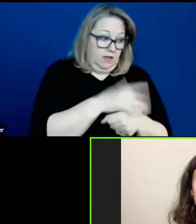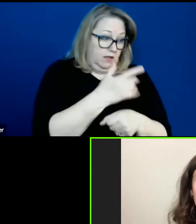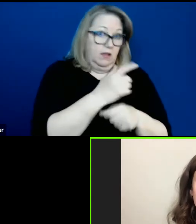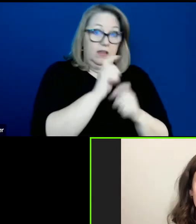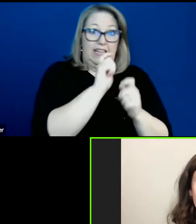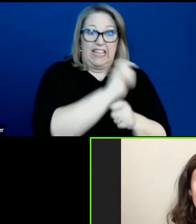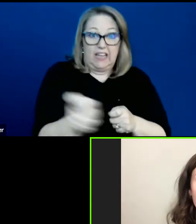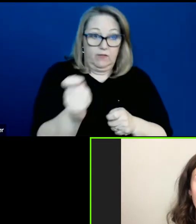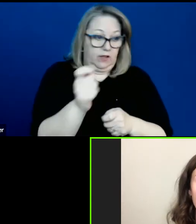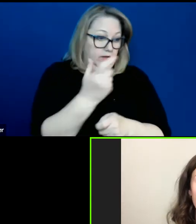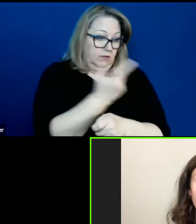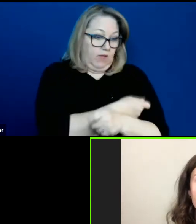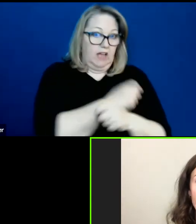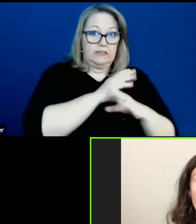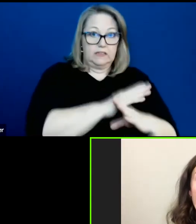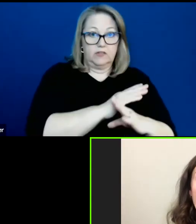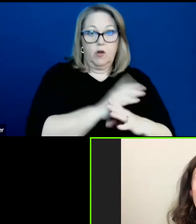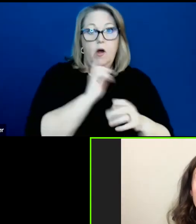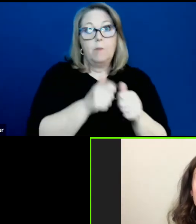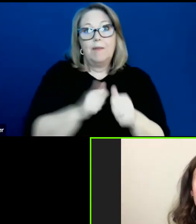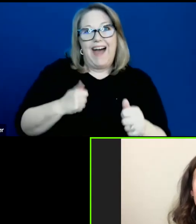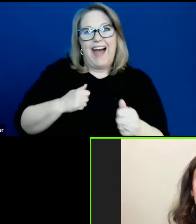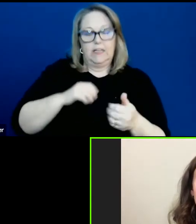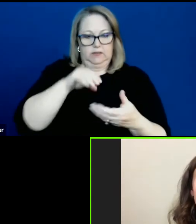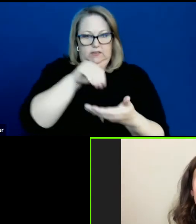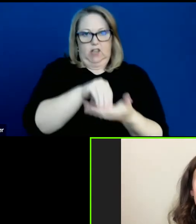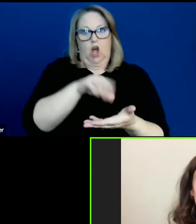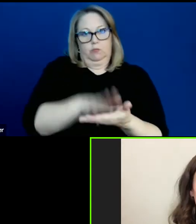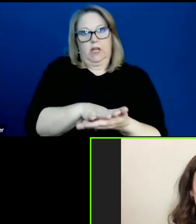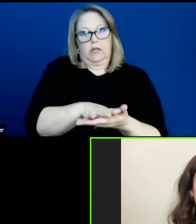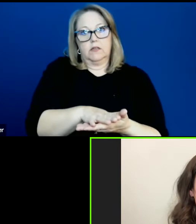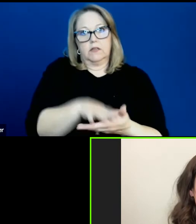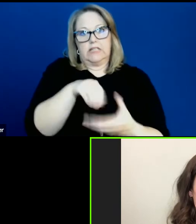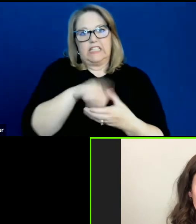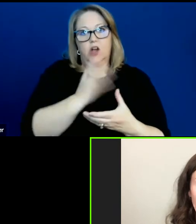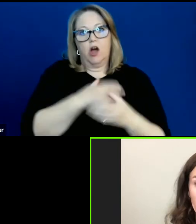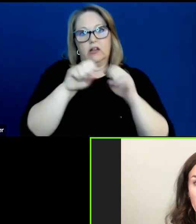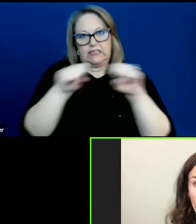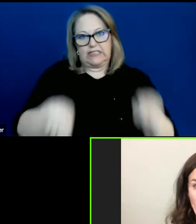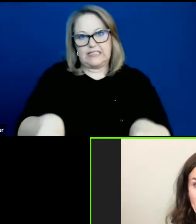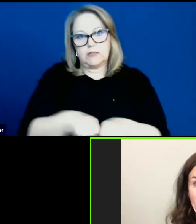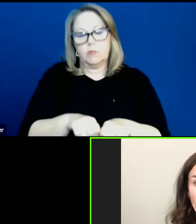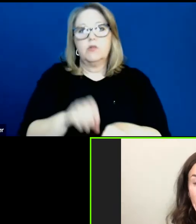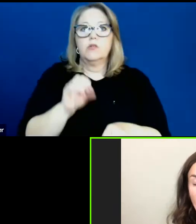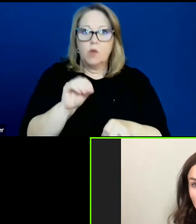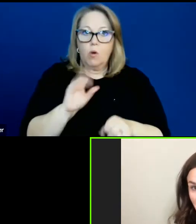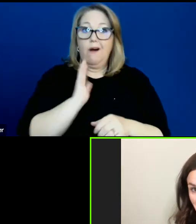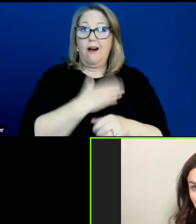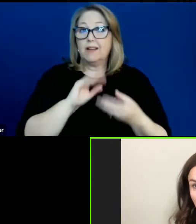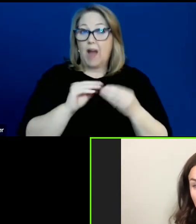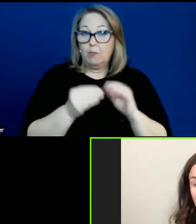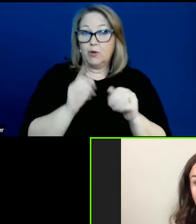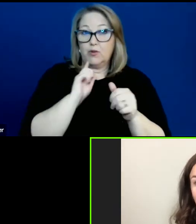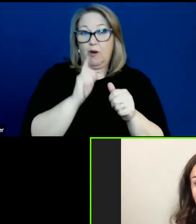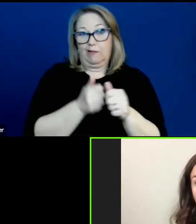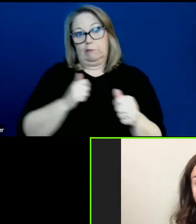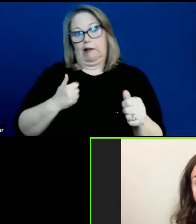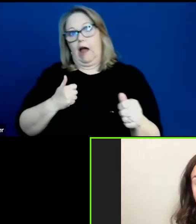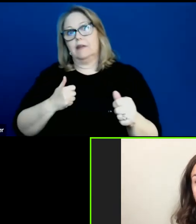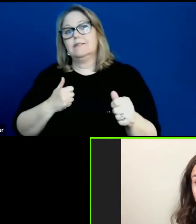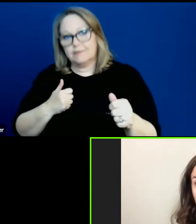inputting that data into Nevada WebIZ are also managing the storage and handling of a new vaccine and the logistics